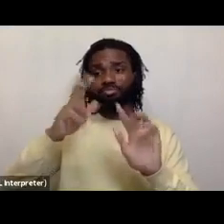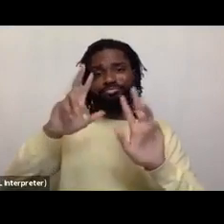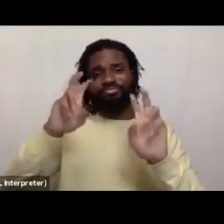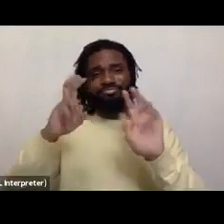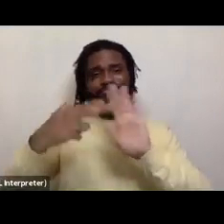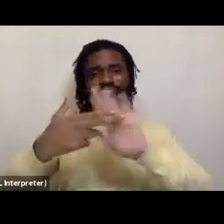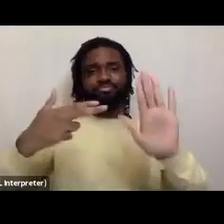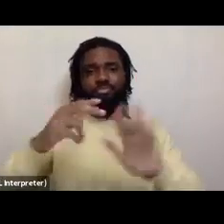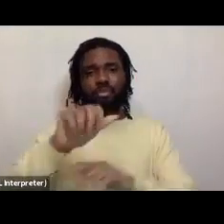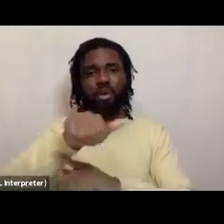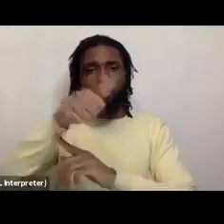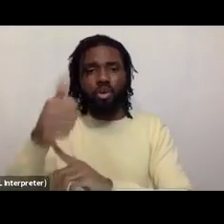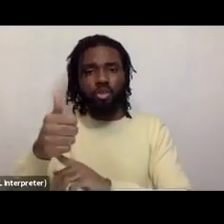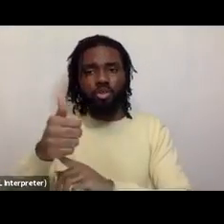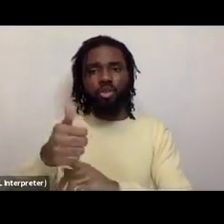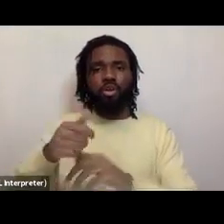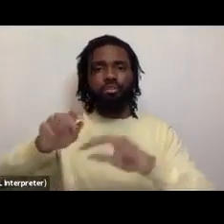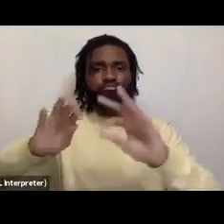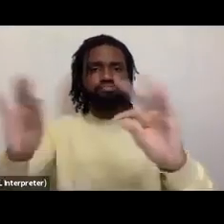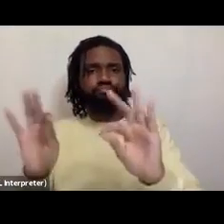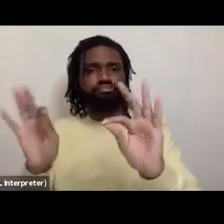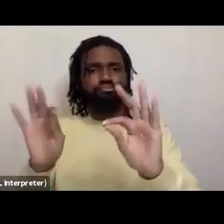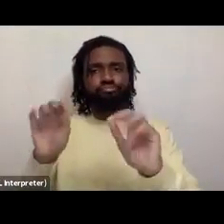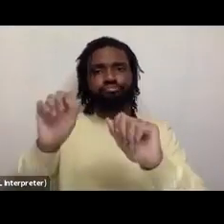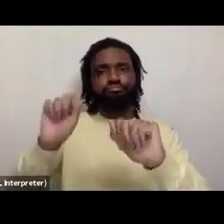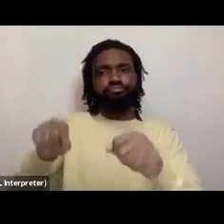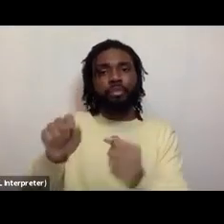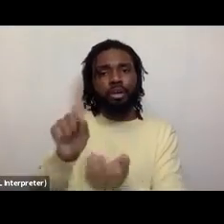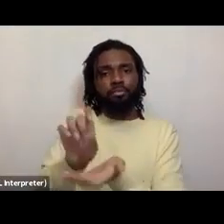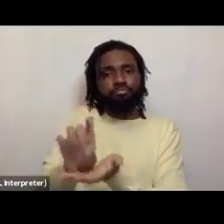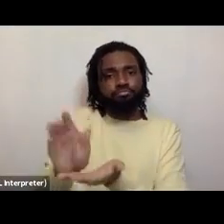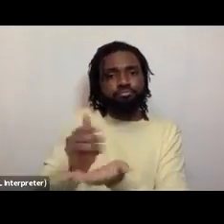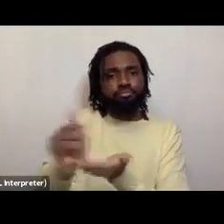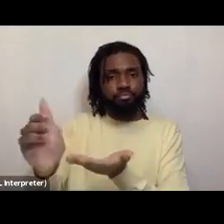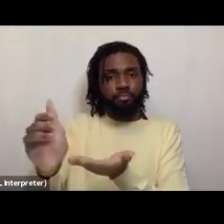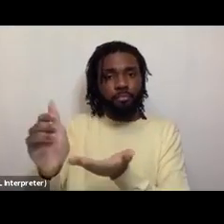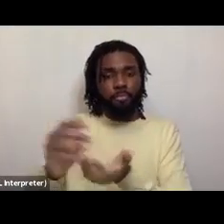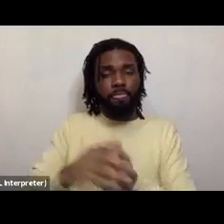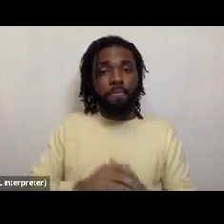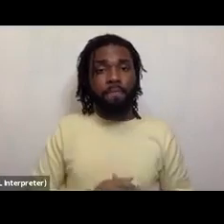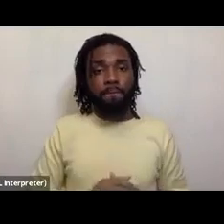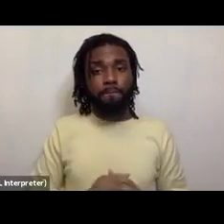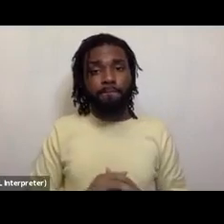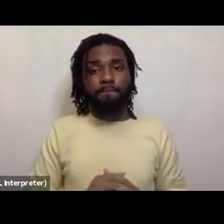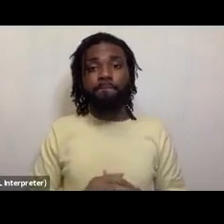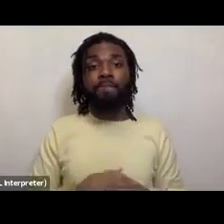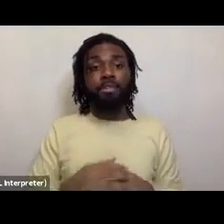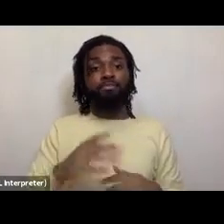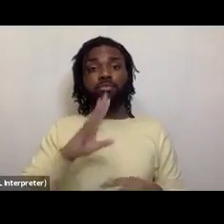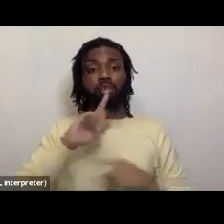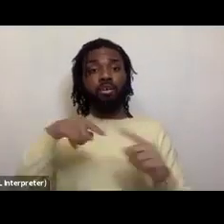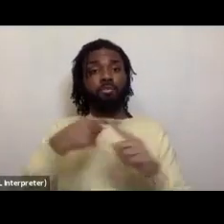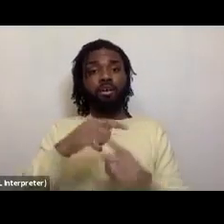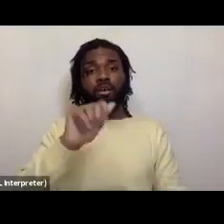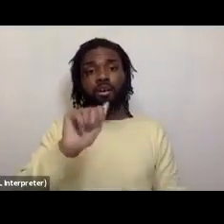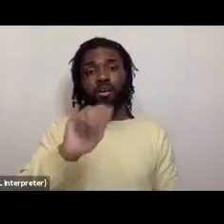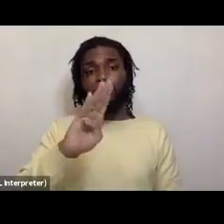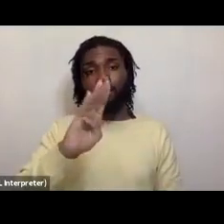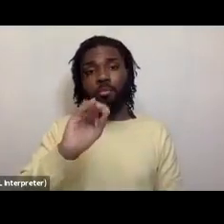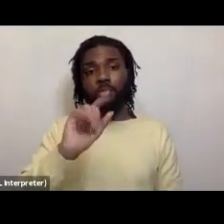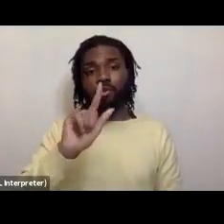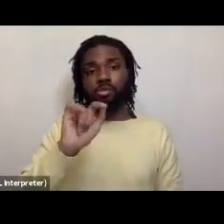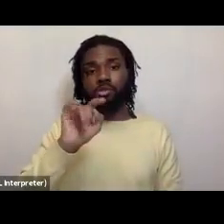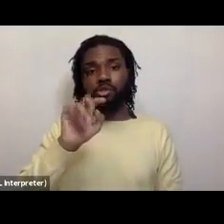not valuable, as disposable. And often when we talk about abolition and when we talk about